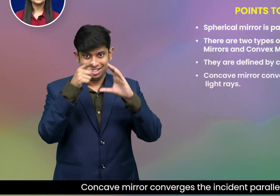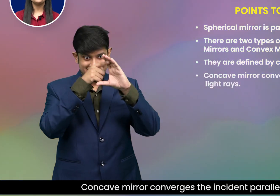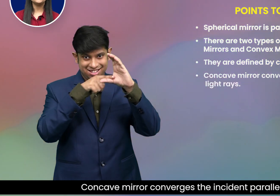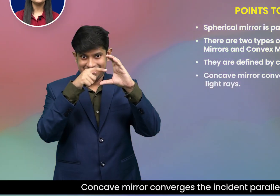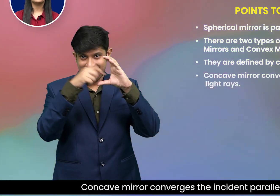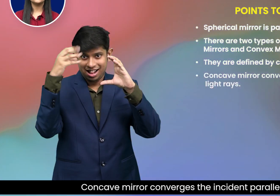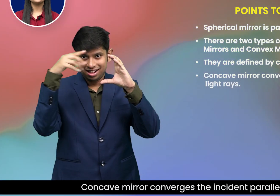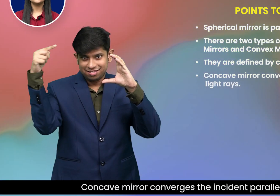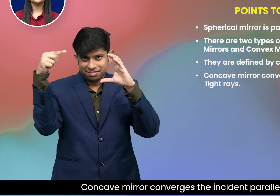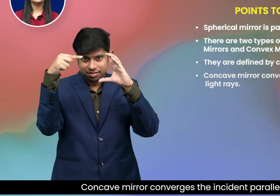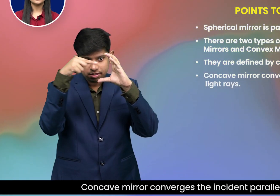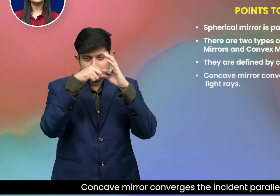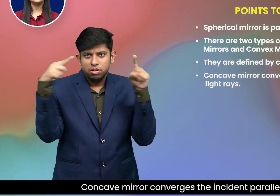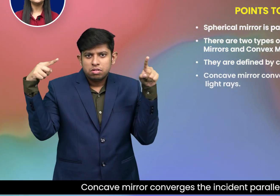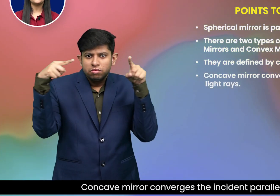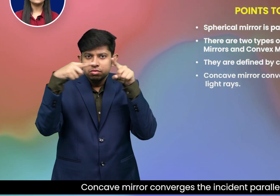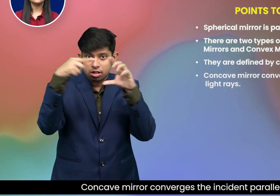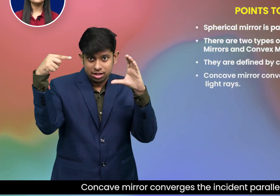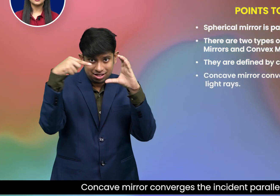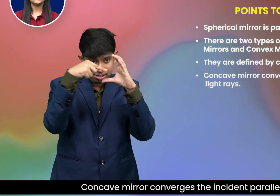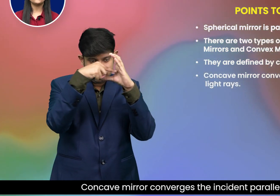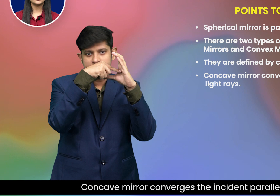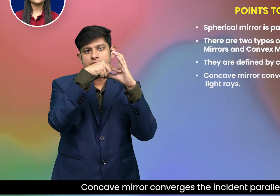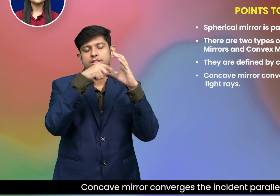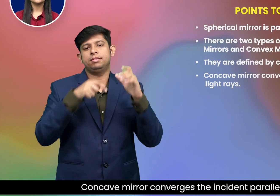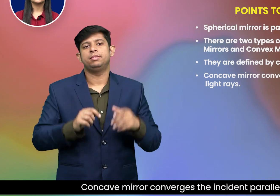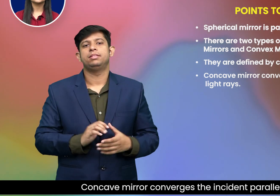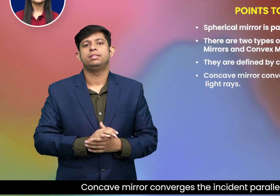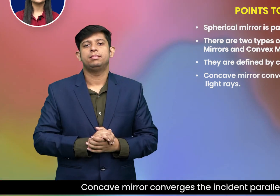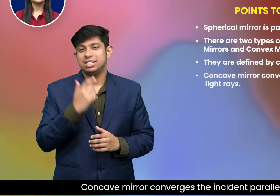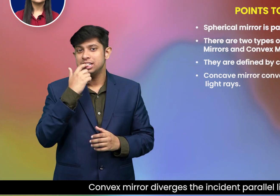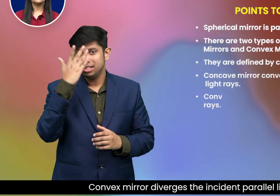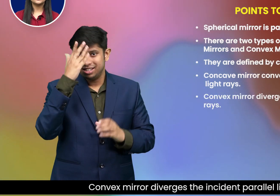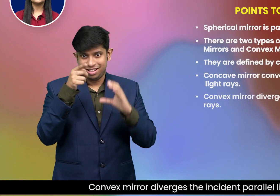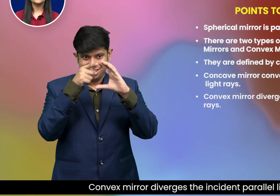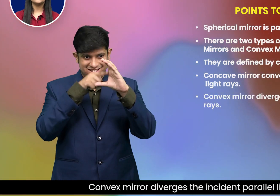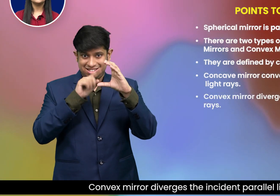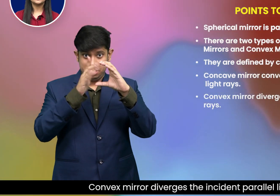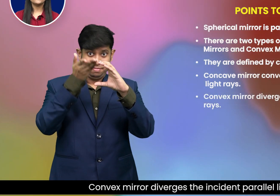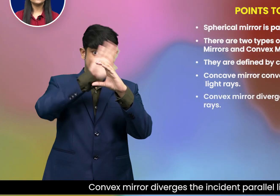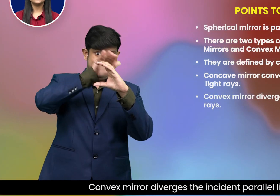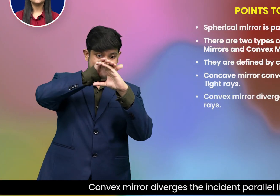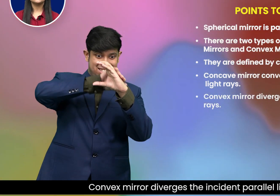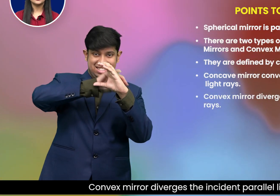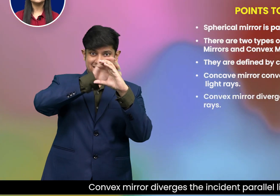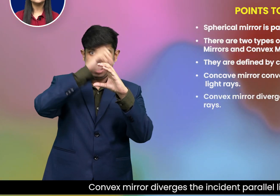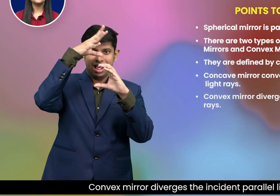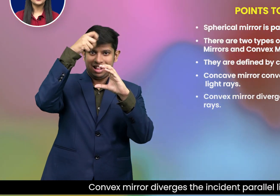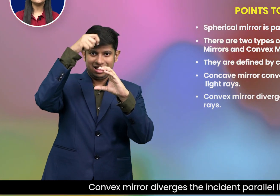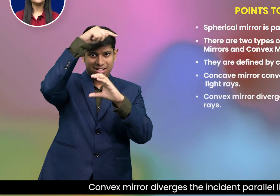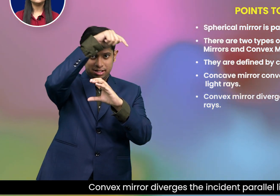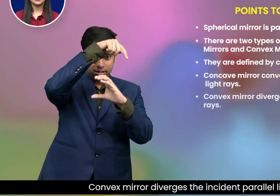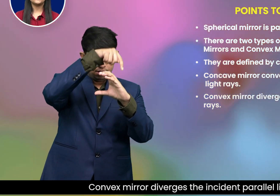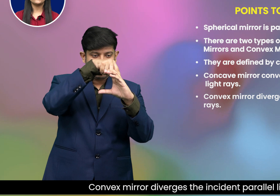Concave mirror converts the incident parallel light rays. Convex mirror diverts the